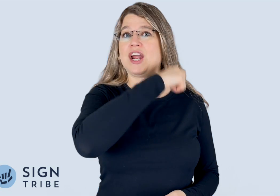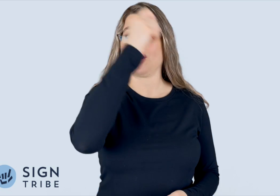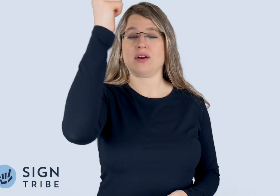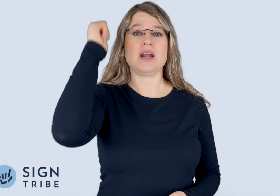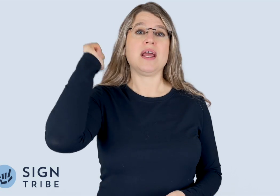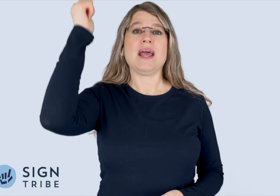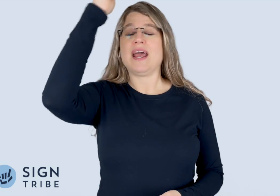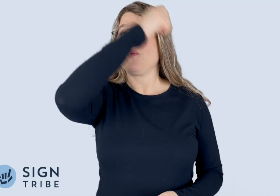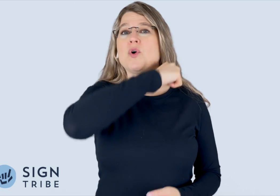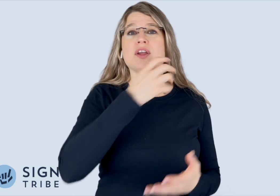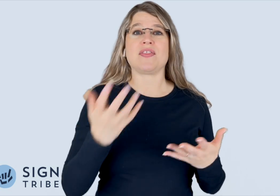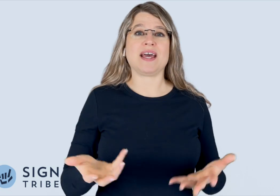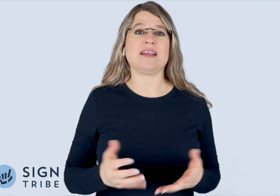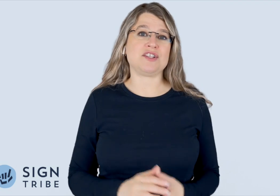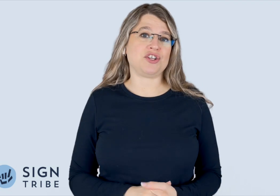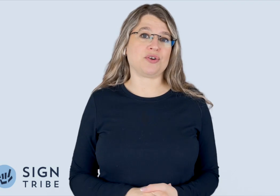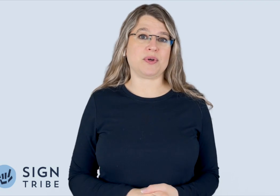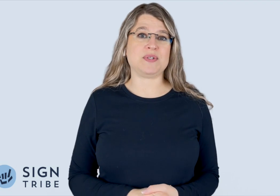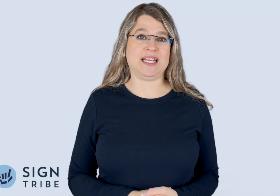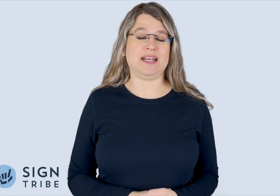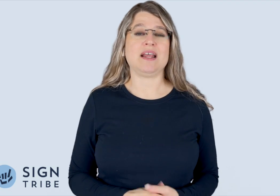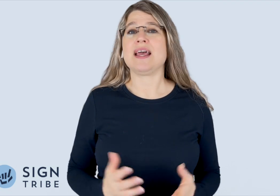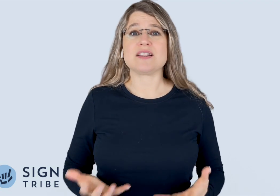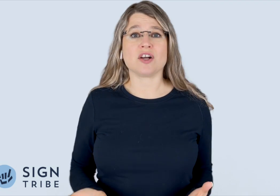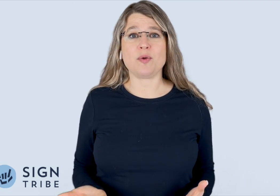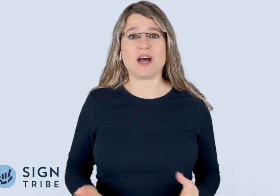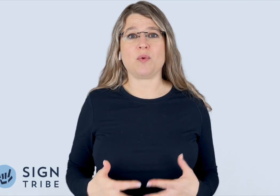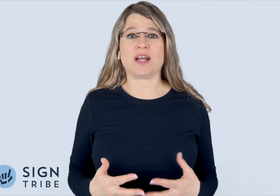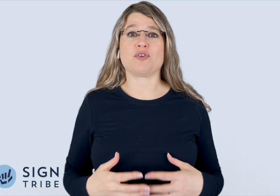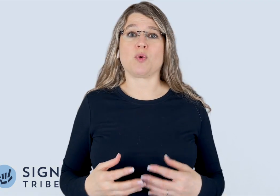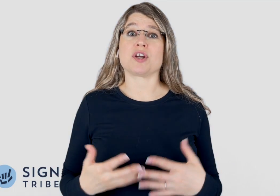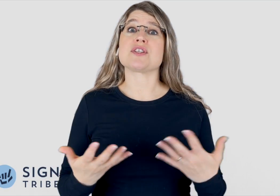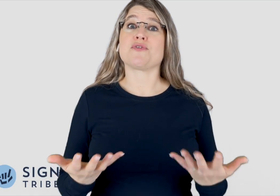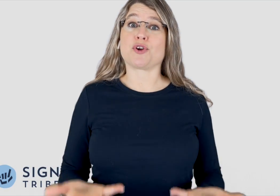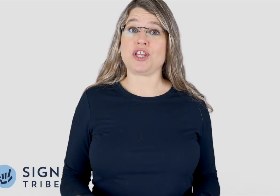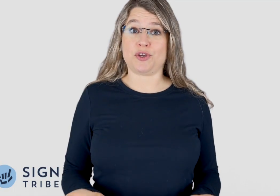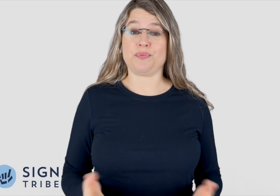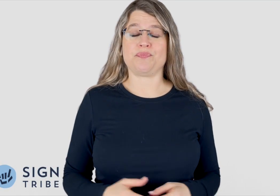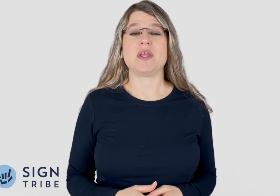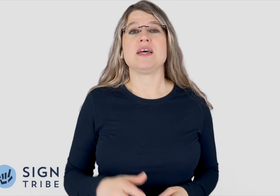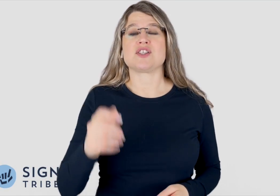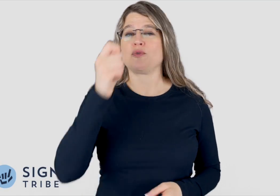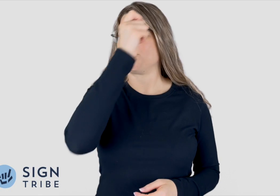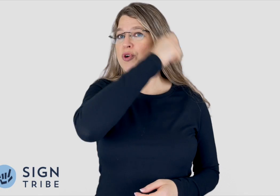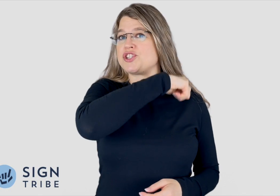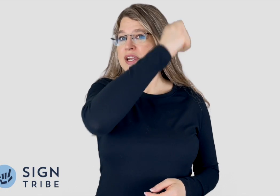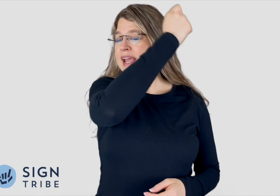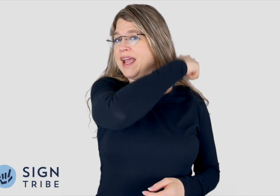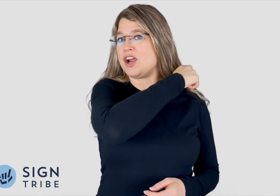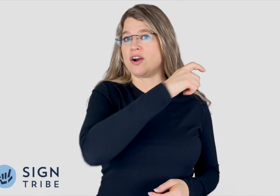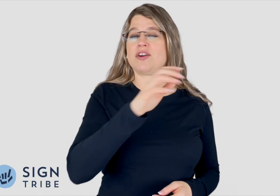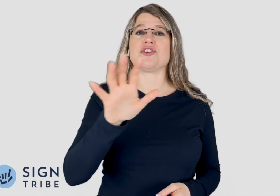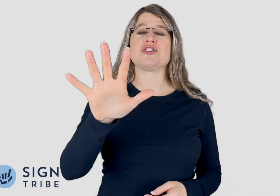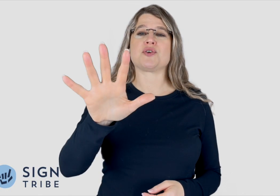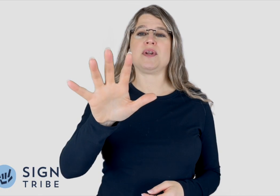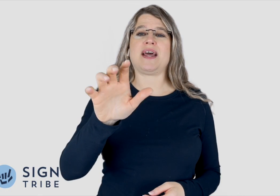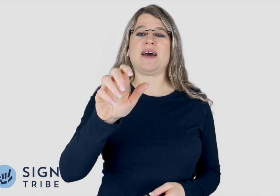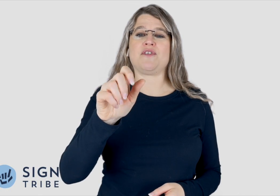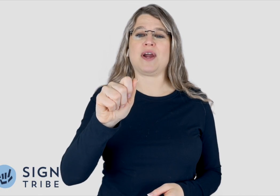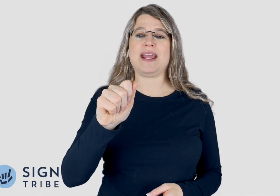hair and work that into your routine. It's all about whatever works for you. So with brushing hair, you're just going to have your hand